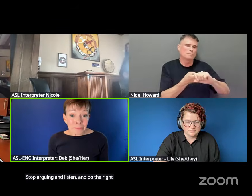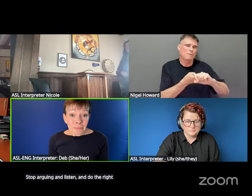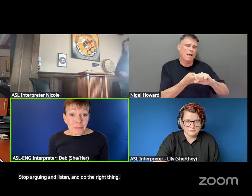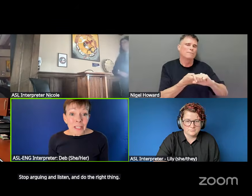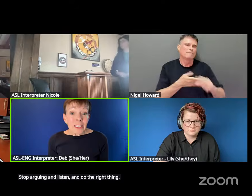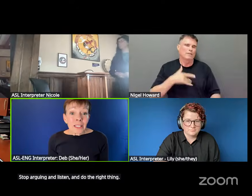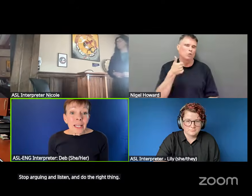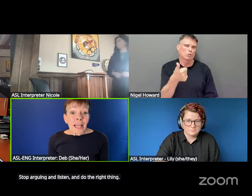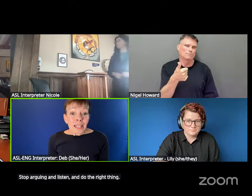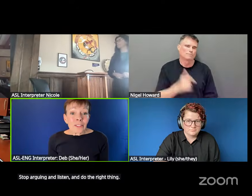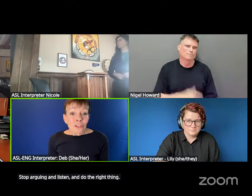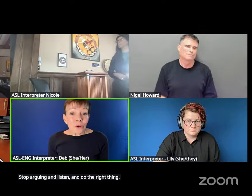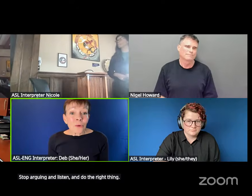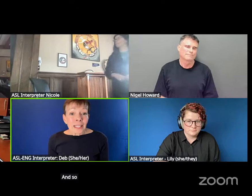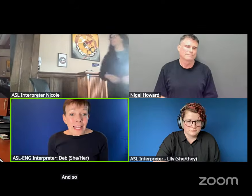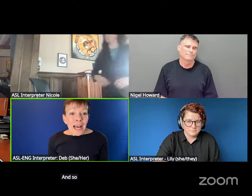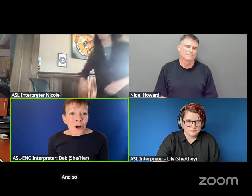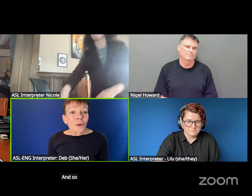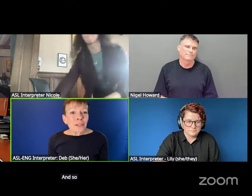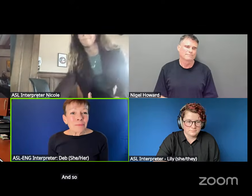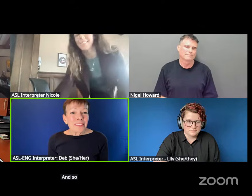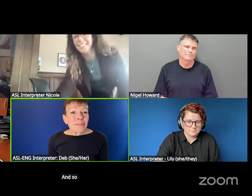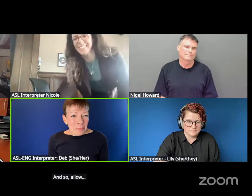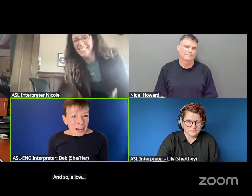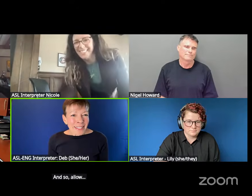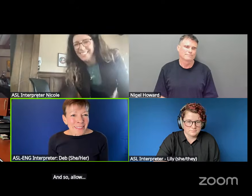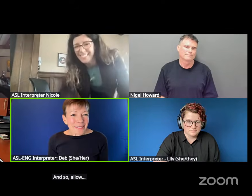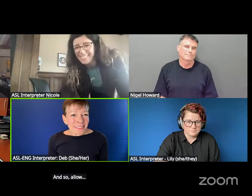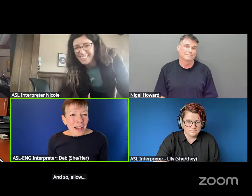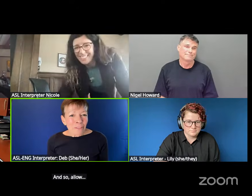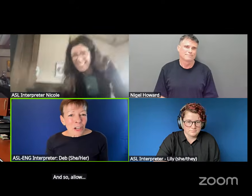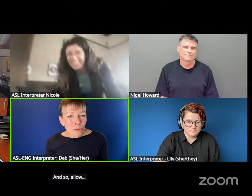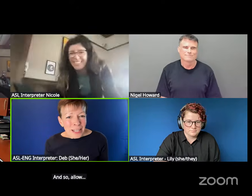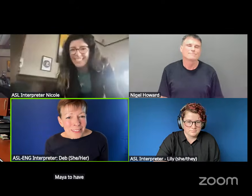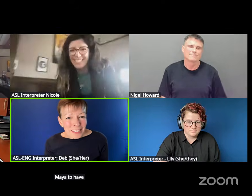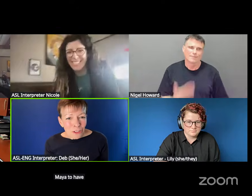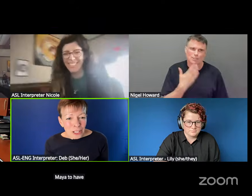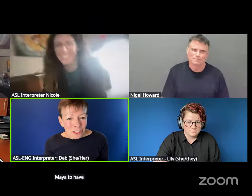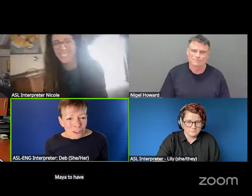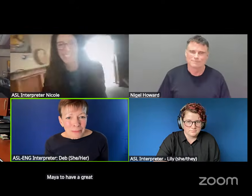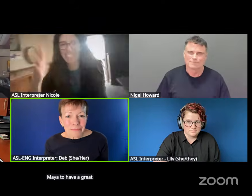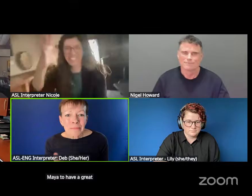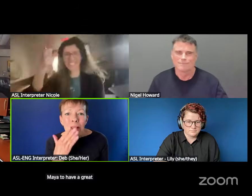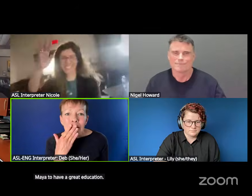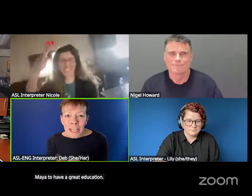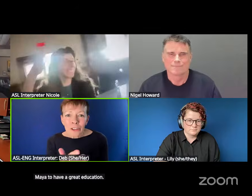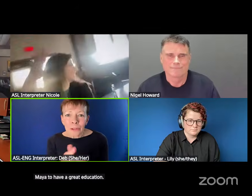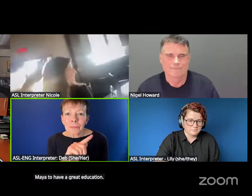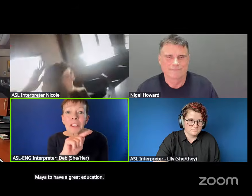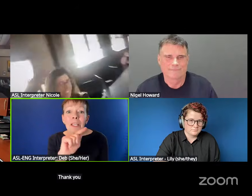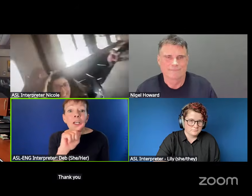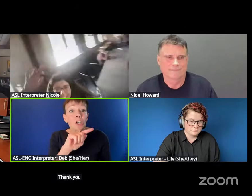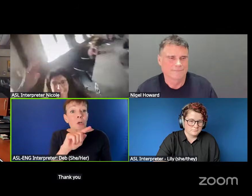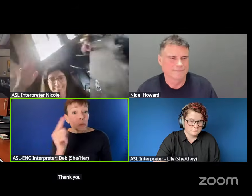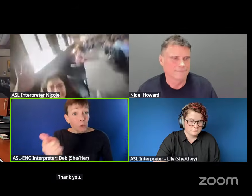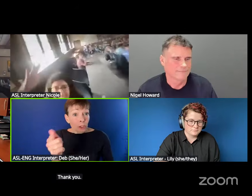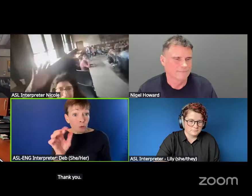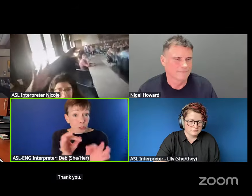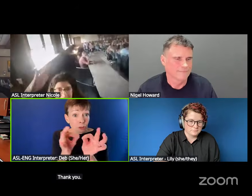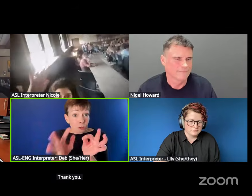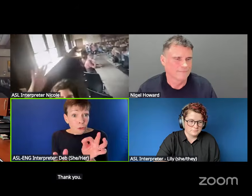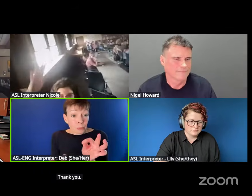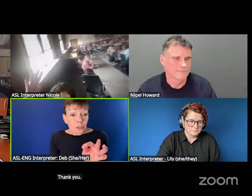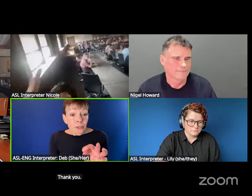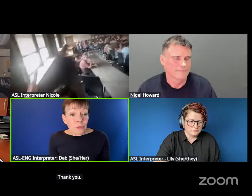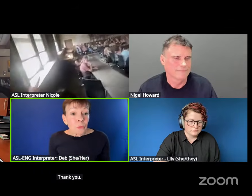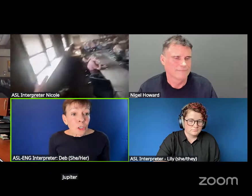thing. And so allow Maya to have a great education. Thank you.